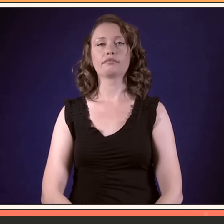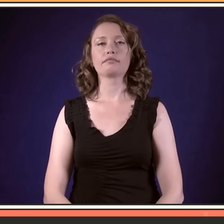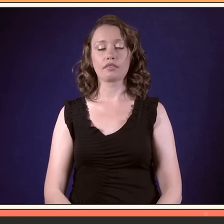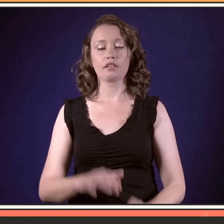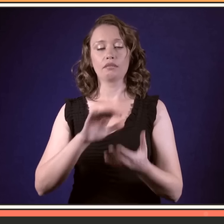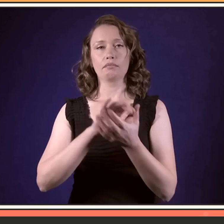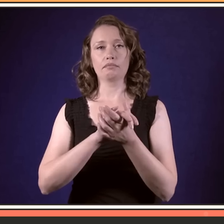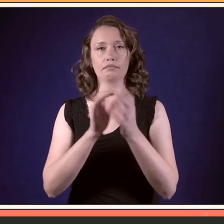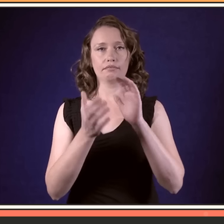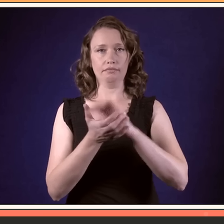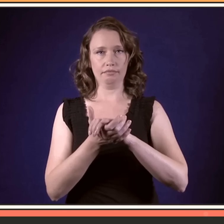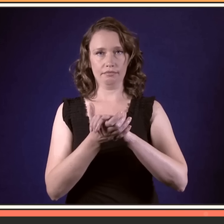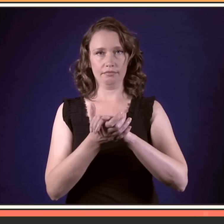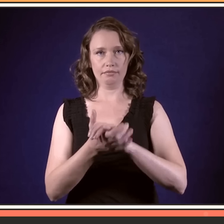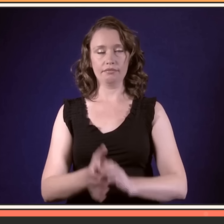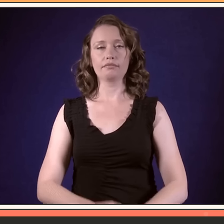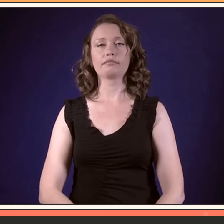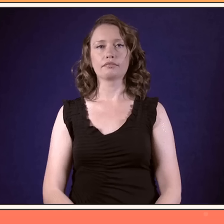Hamburger.